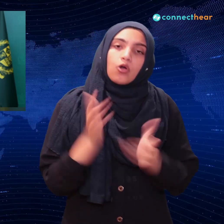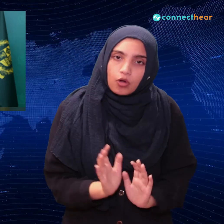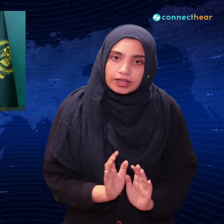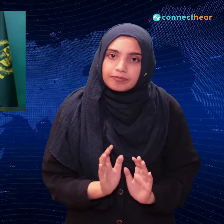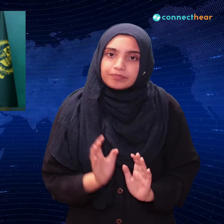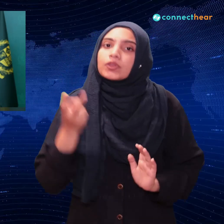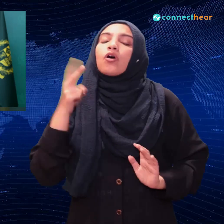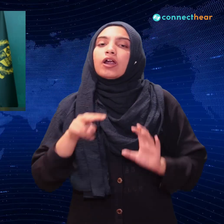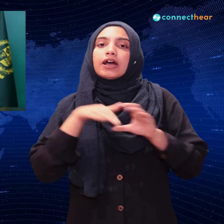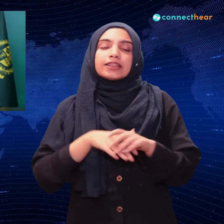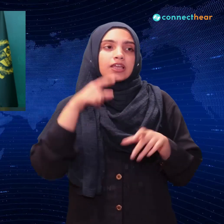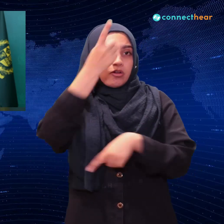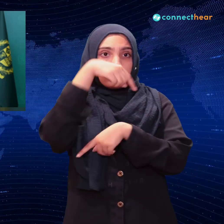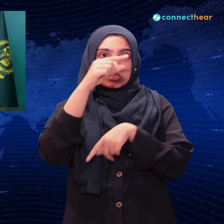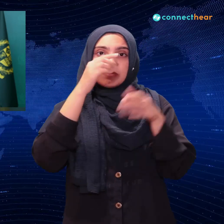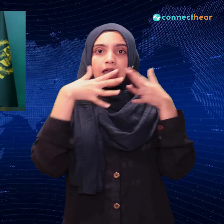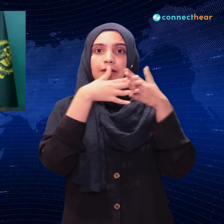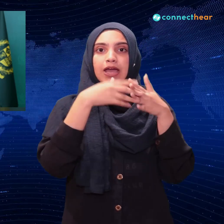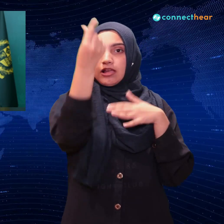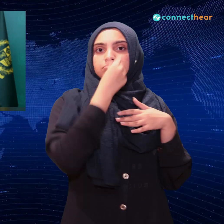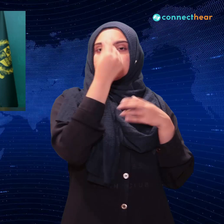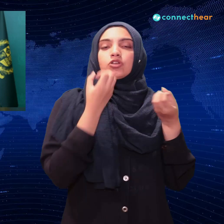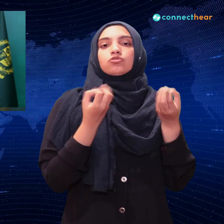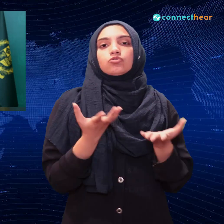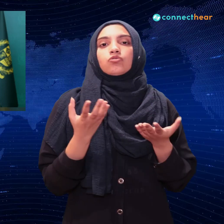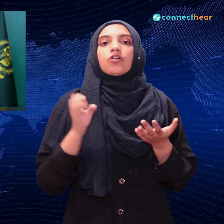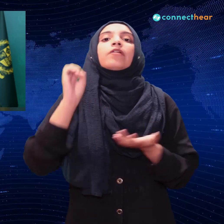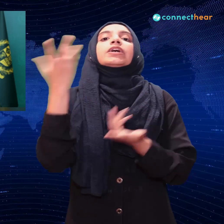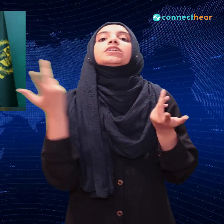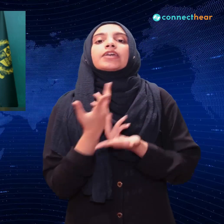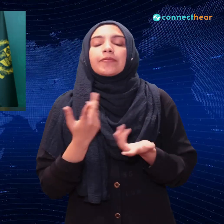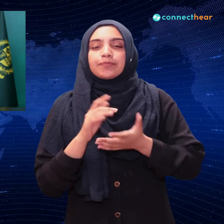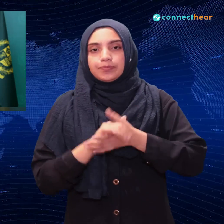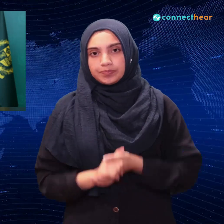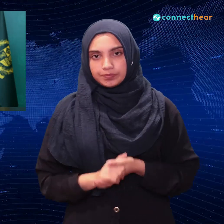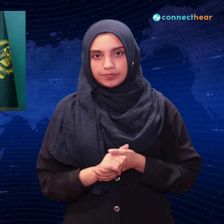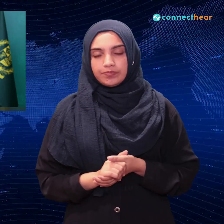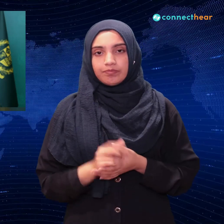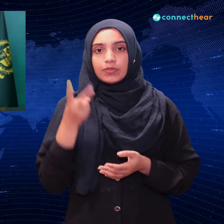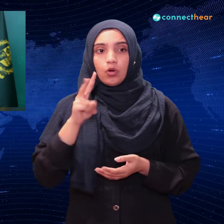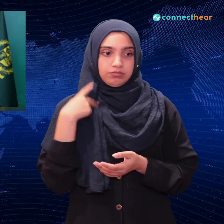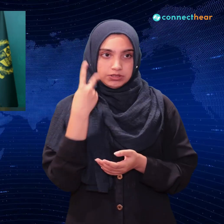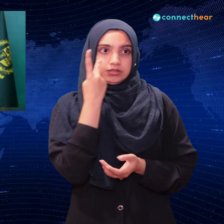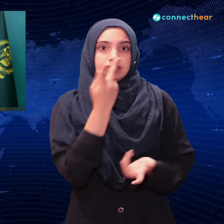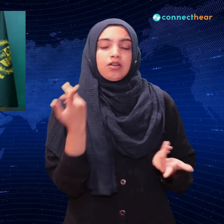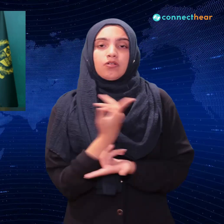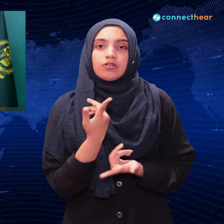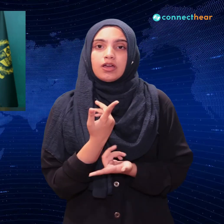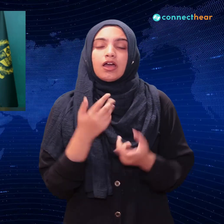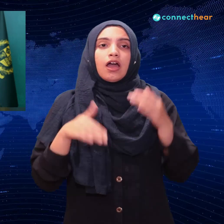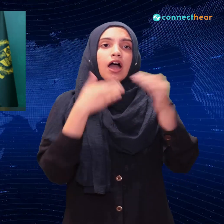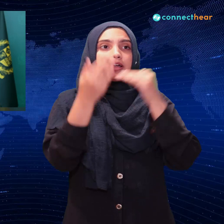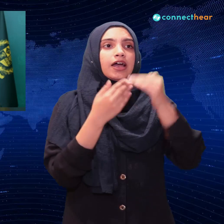And according to news items, he compared them to the founding fathers